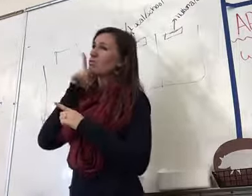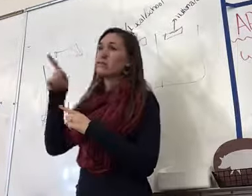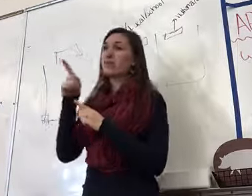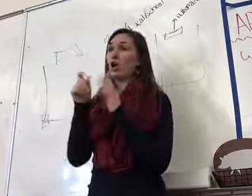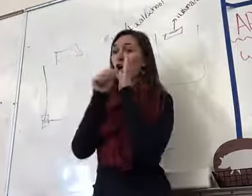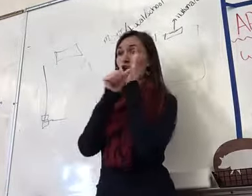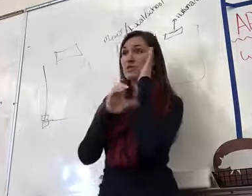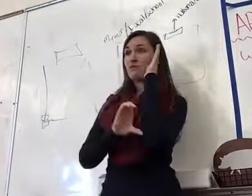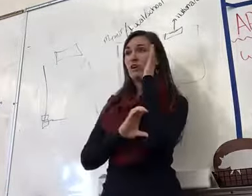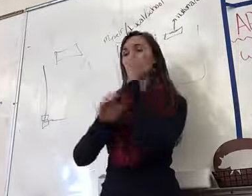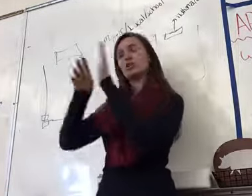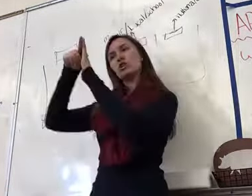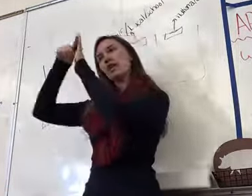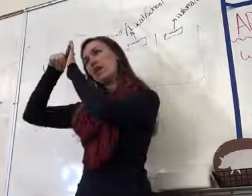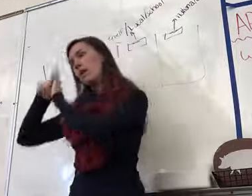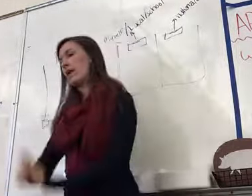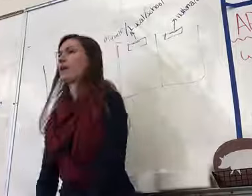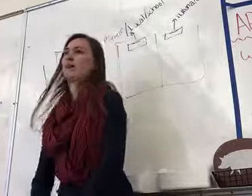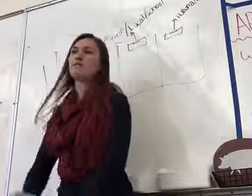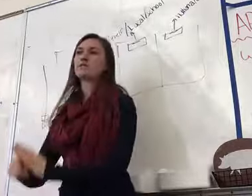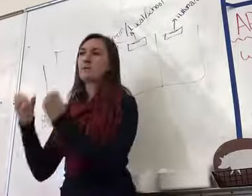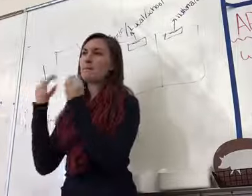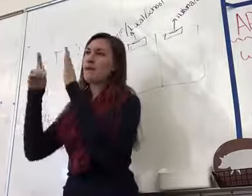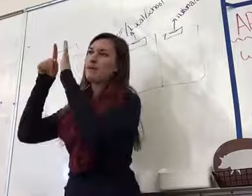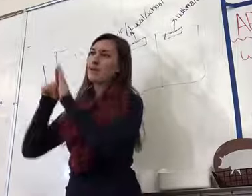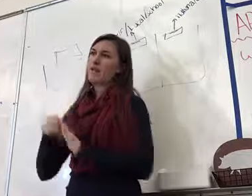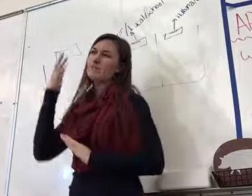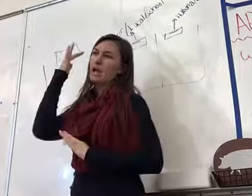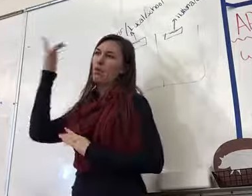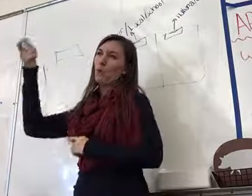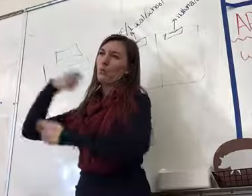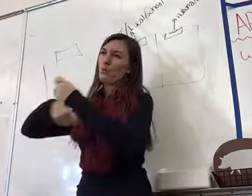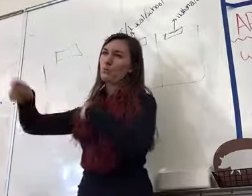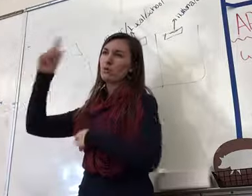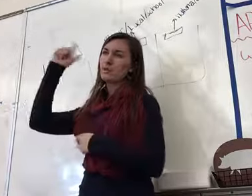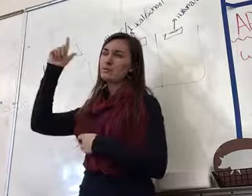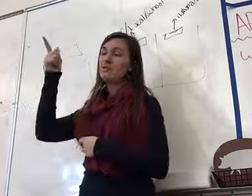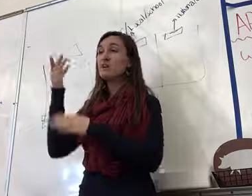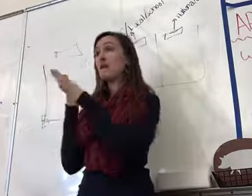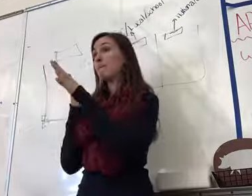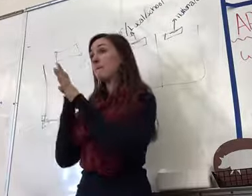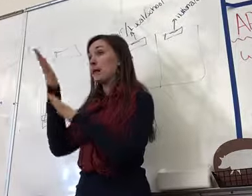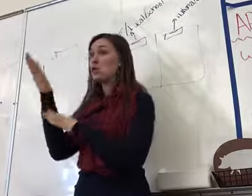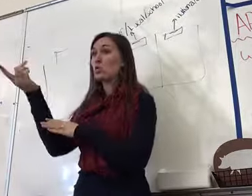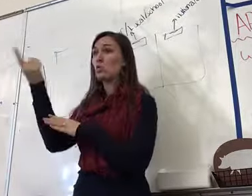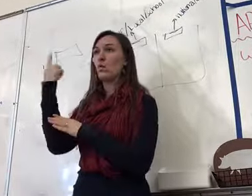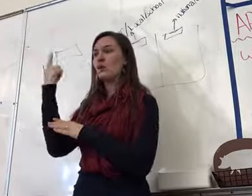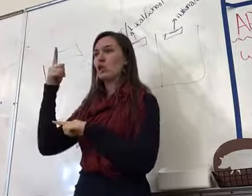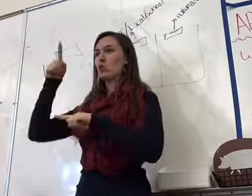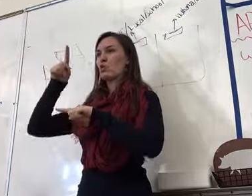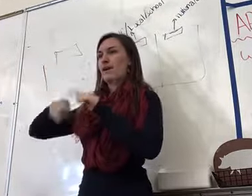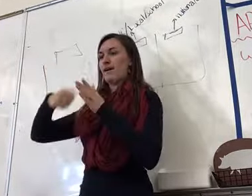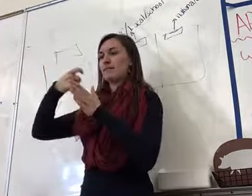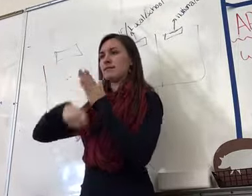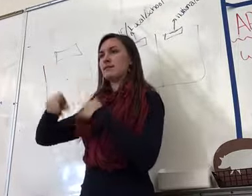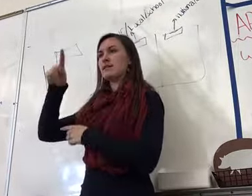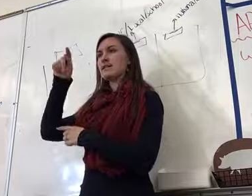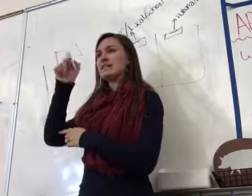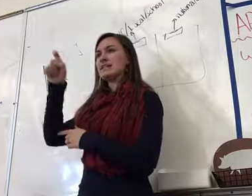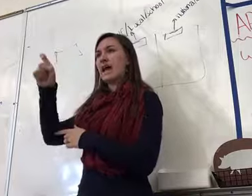replace them. So the Articles of Confederation, the major negatives. Number one, no ability to tax. And that's a really important one. If you were in my